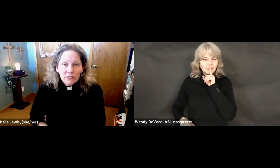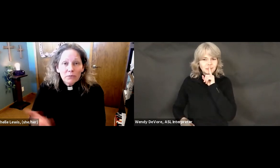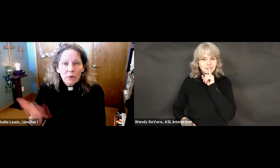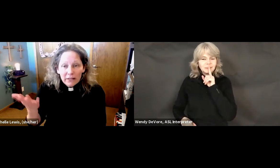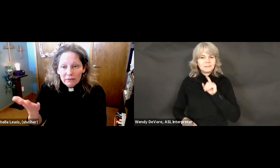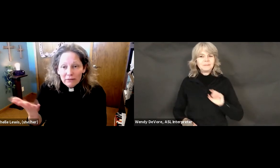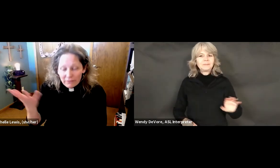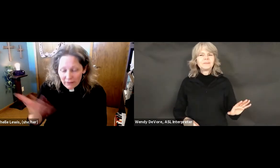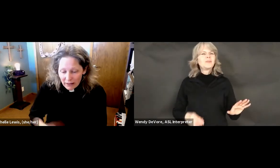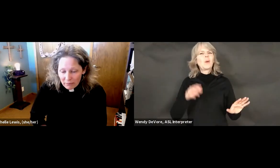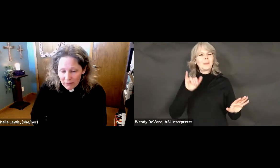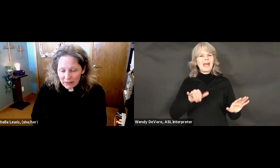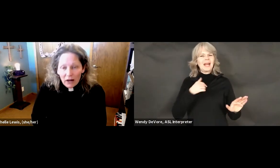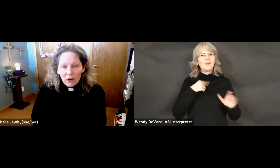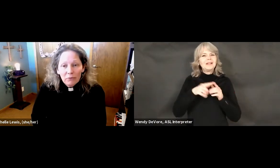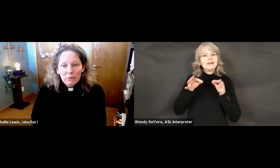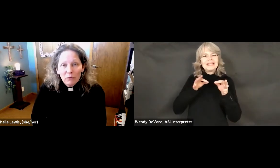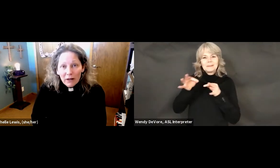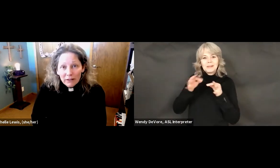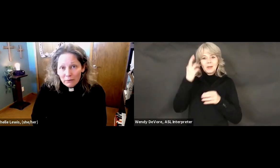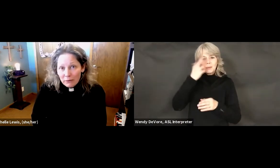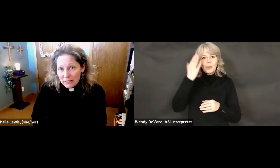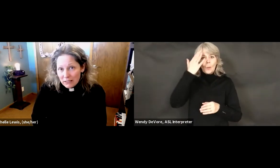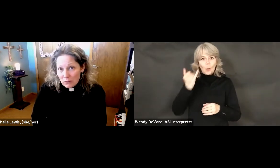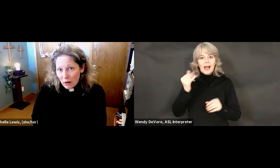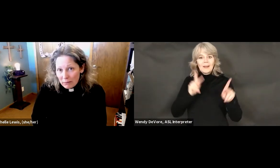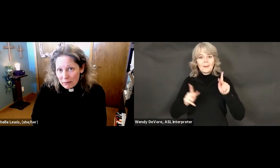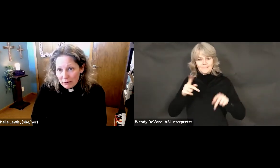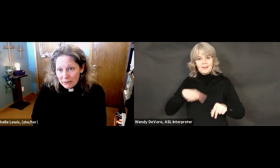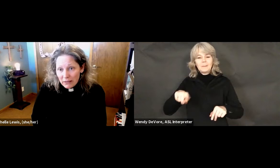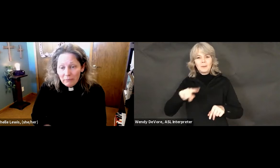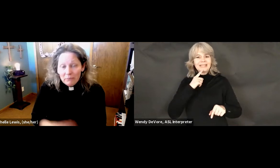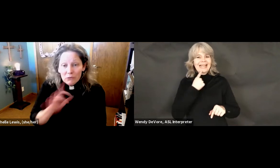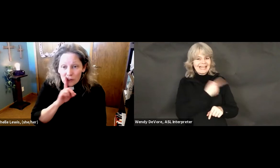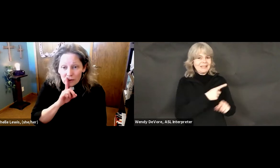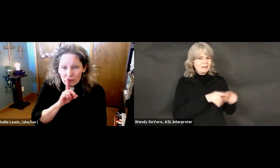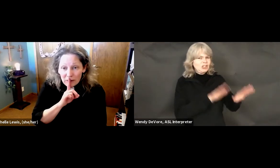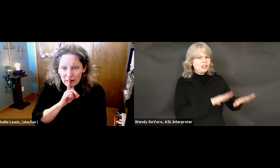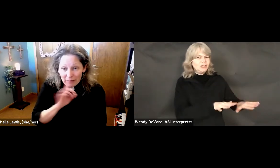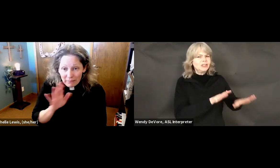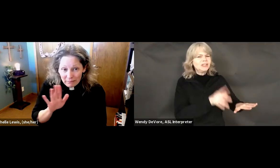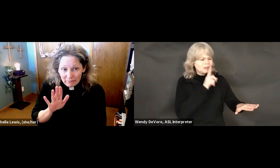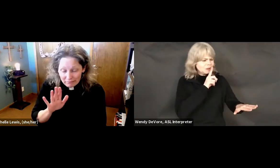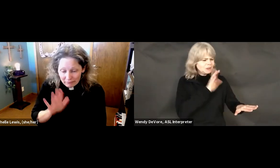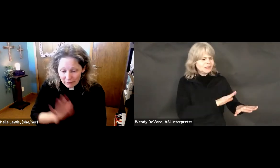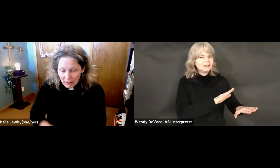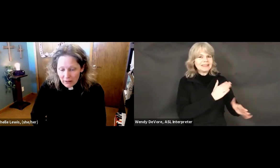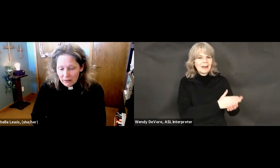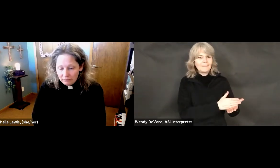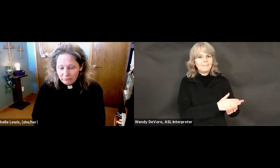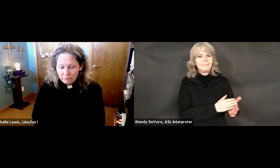So I just want to lift that up, that could be one of the reasons why people tell him, shh, be quiet.